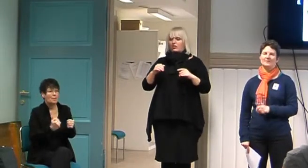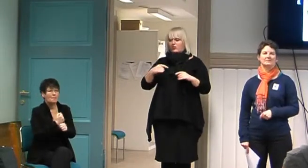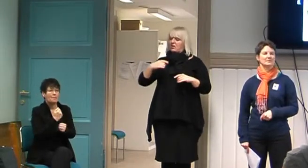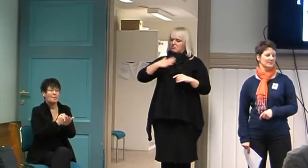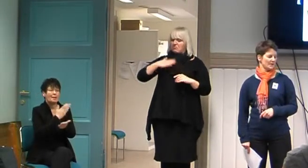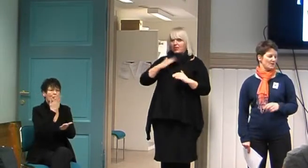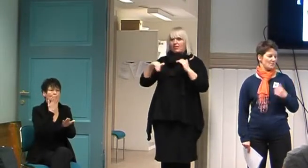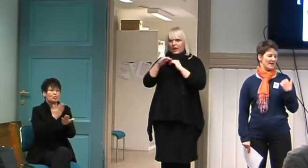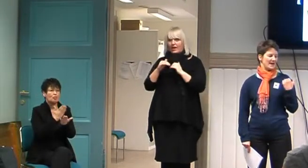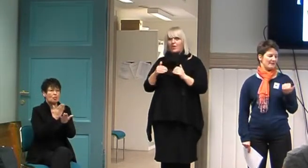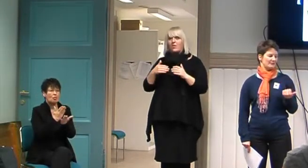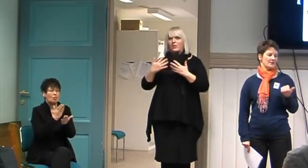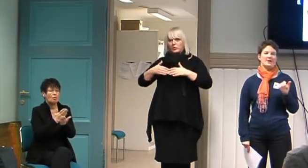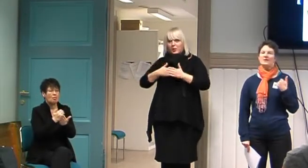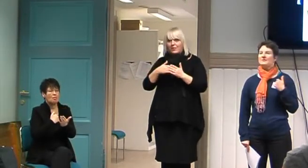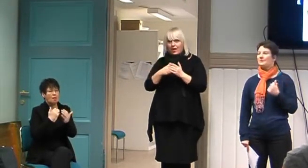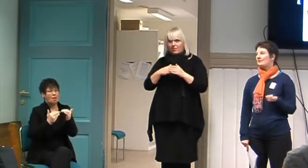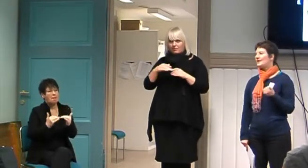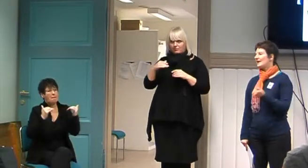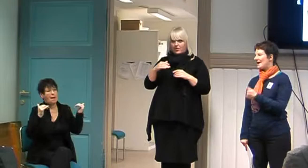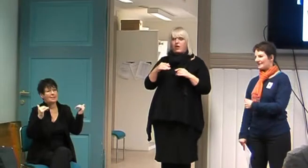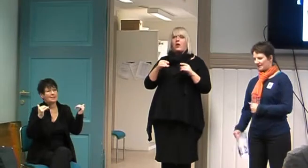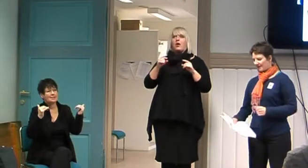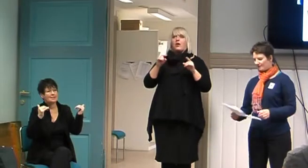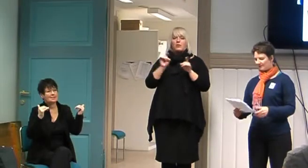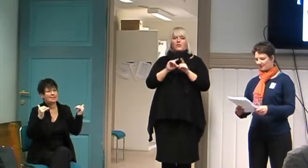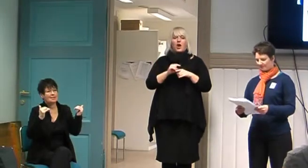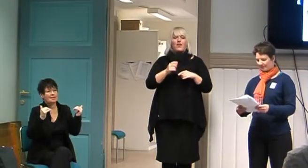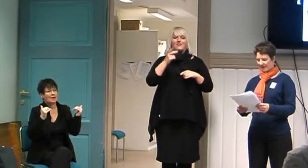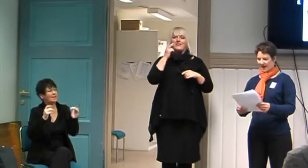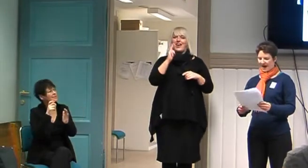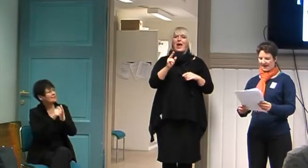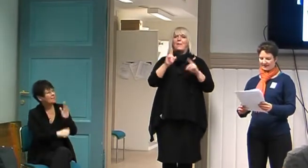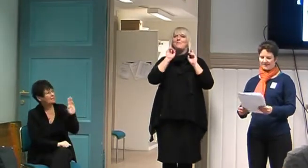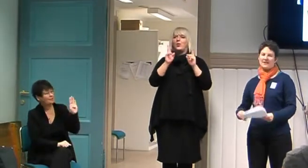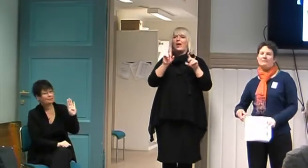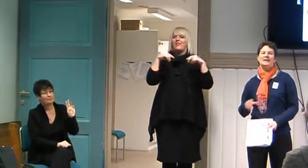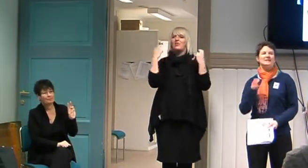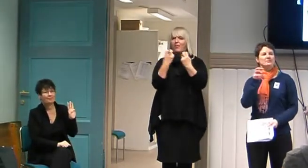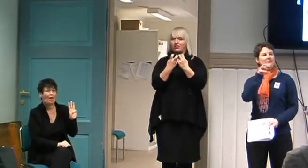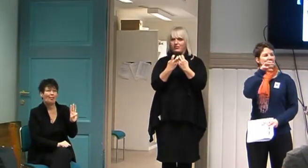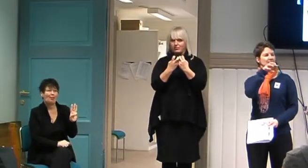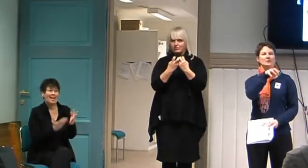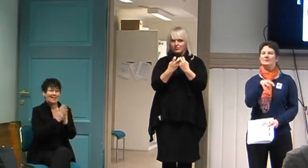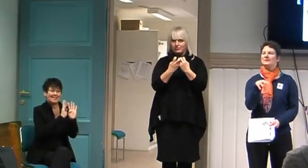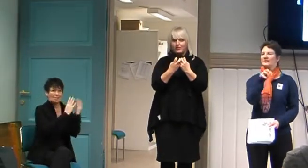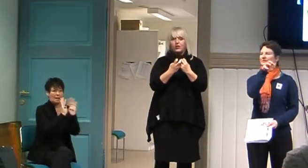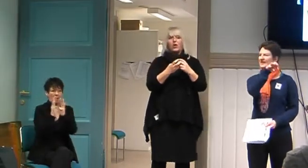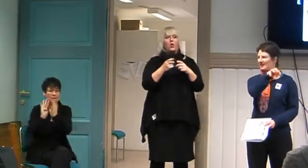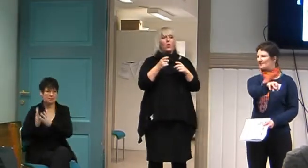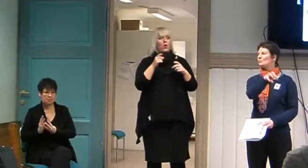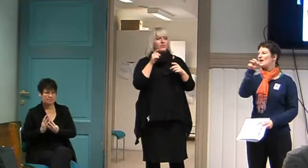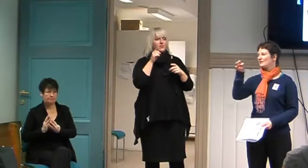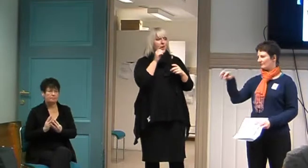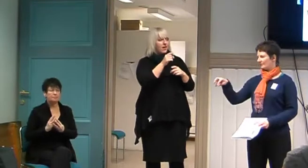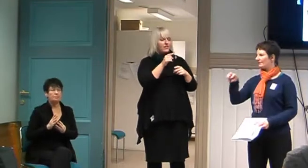disabled people, we have 3 access panels, and they are made up of people who live near